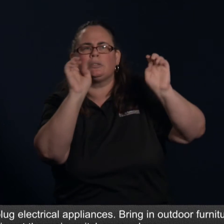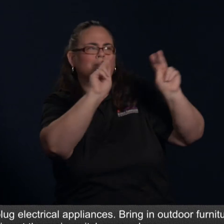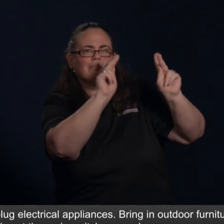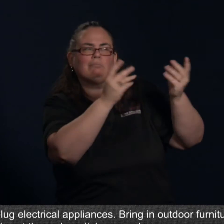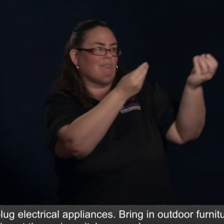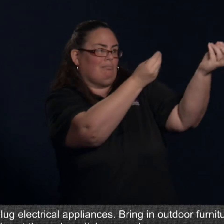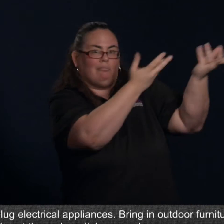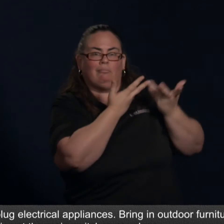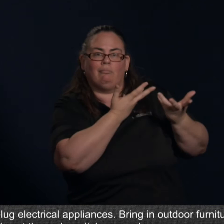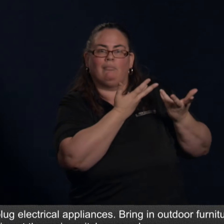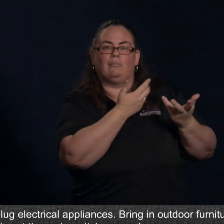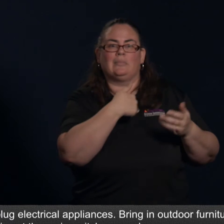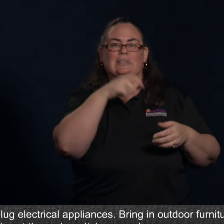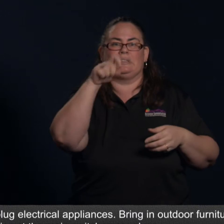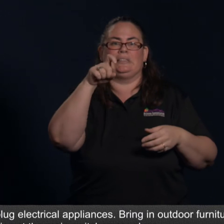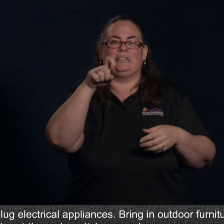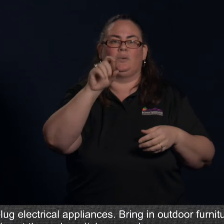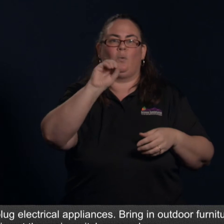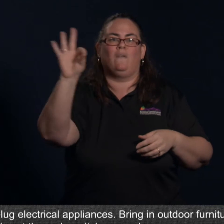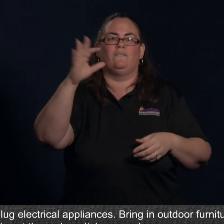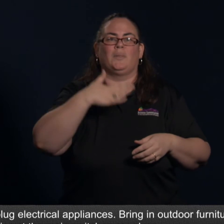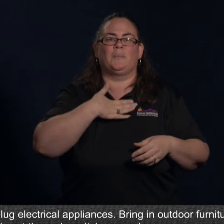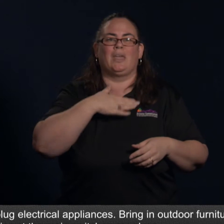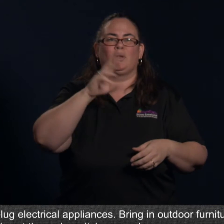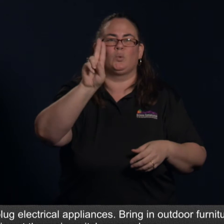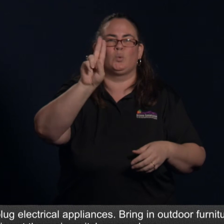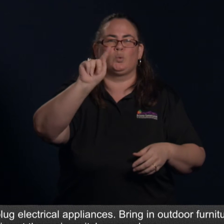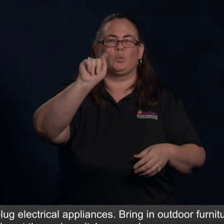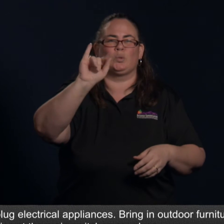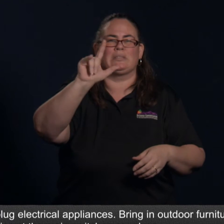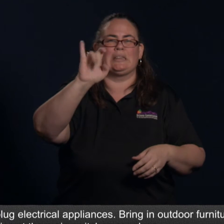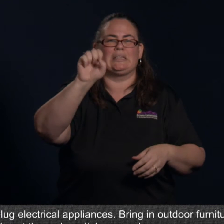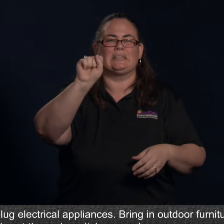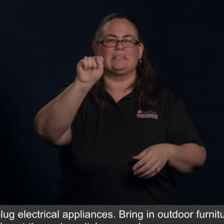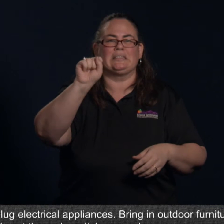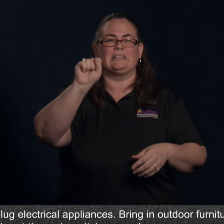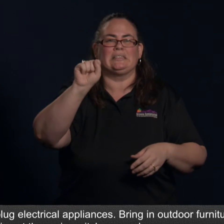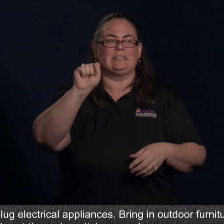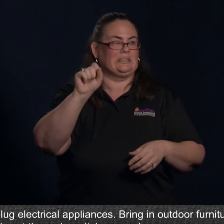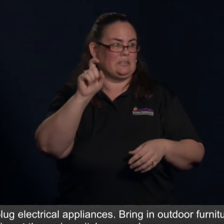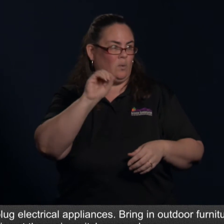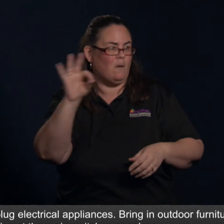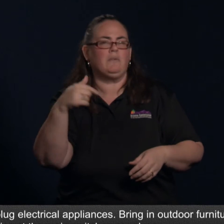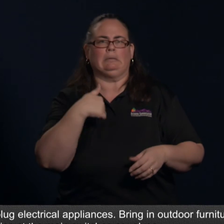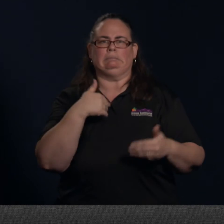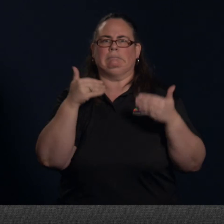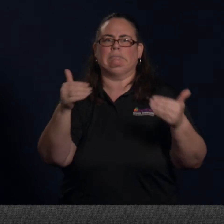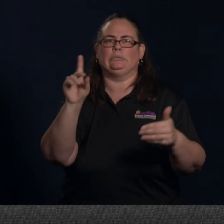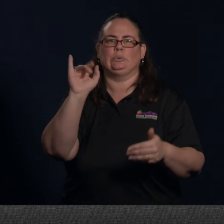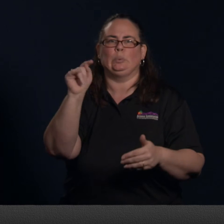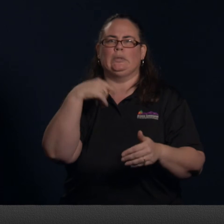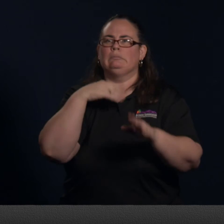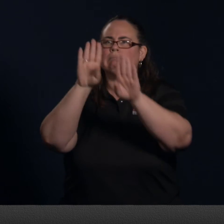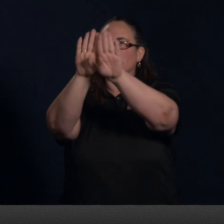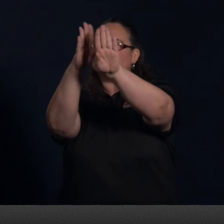If told to do so, turn off utilities at the main switches or valves.